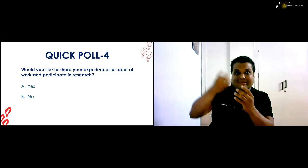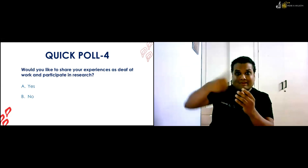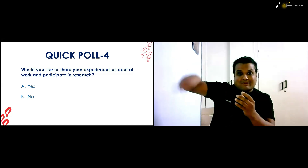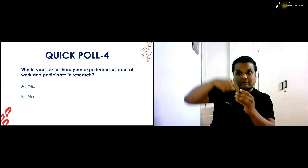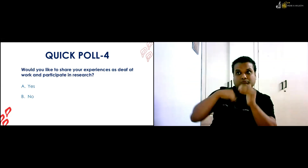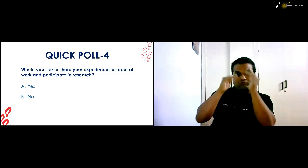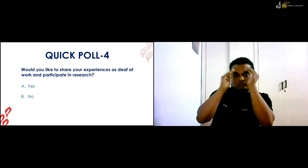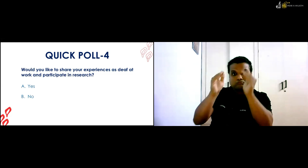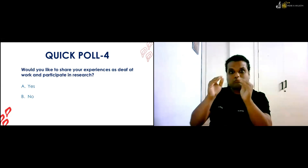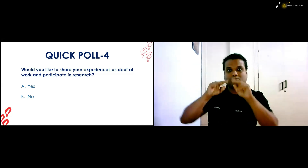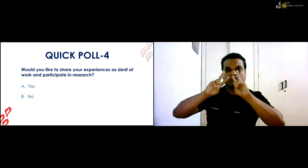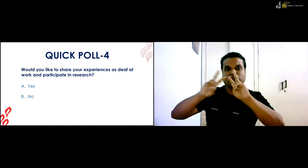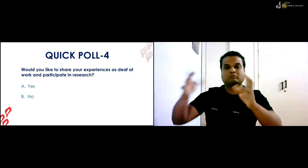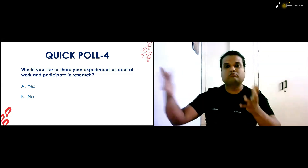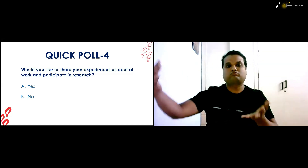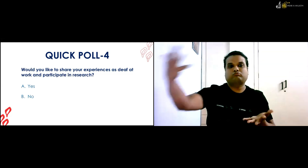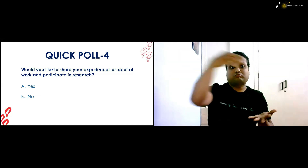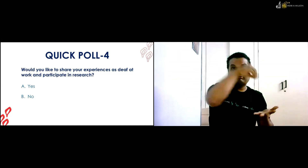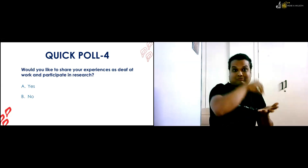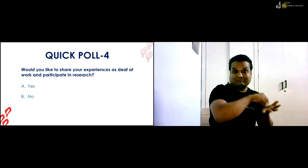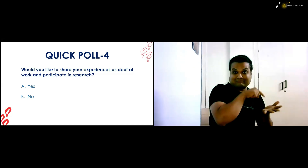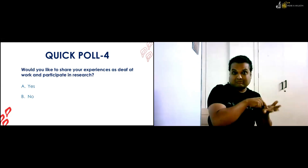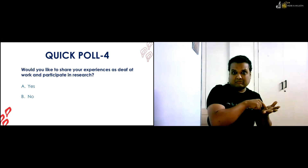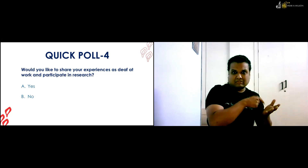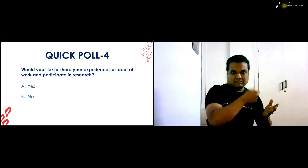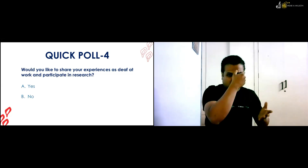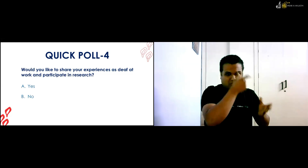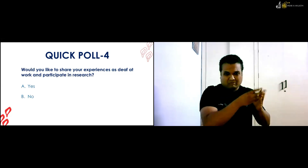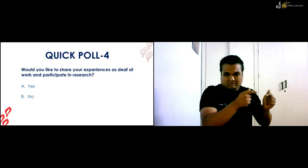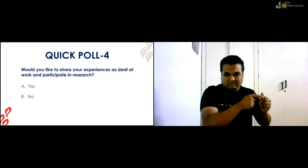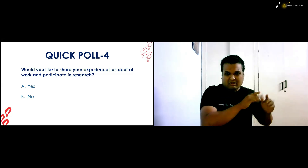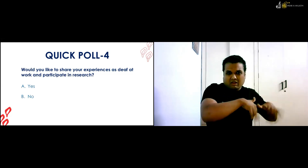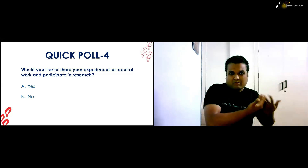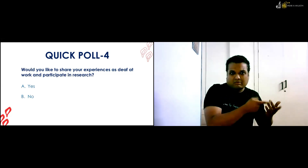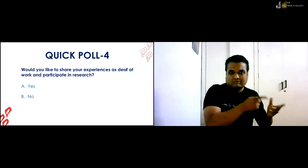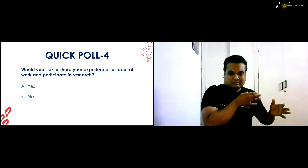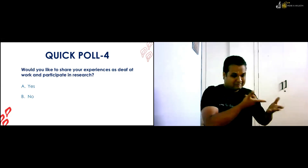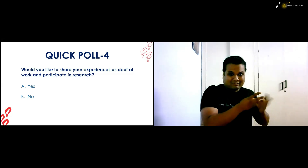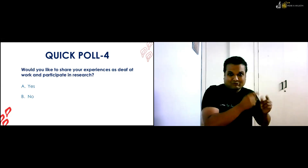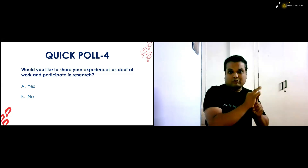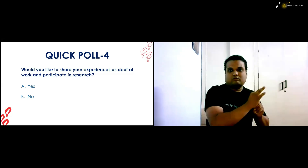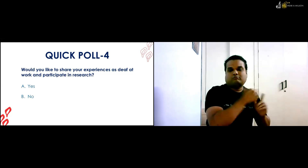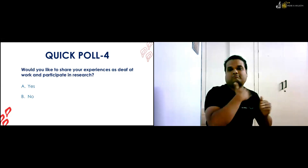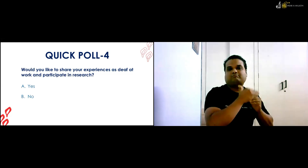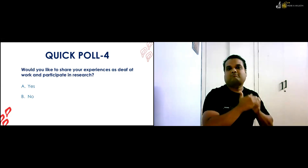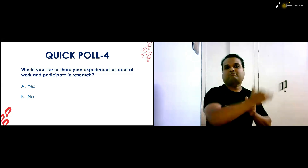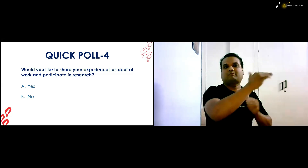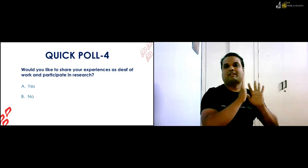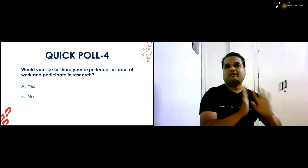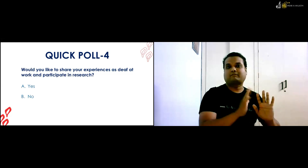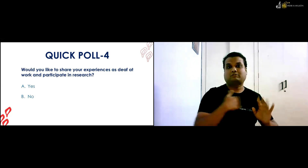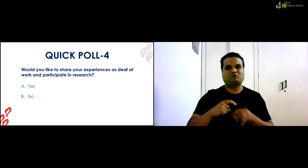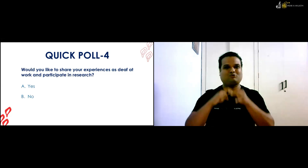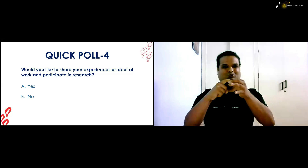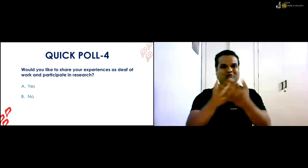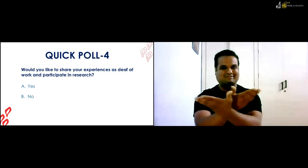team, we all are researching on the deaf people who are working and what the problem they are facing at their workplace.